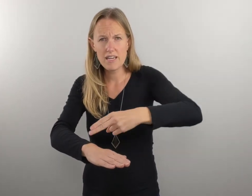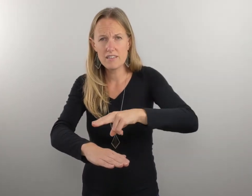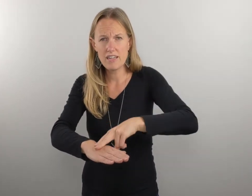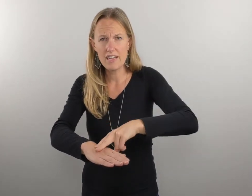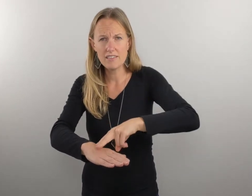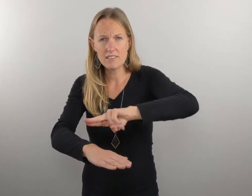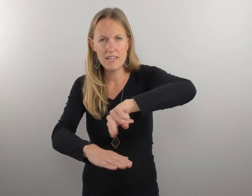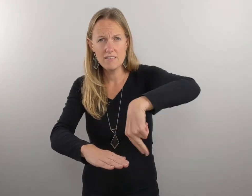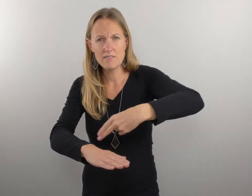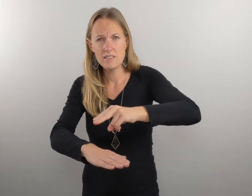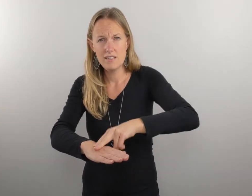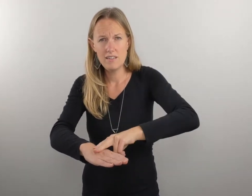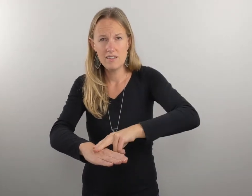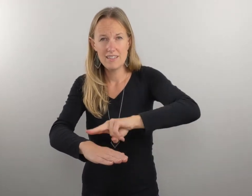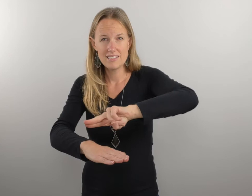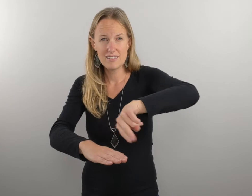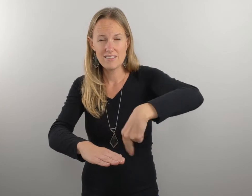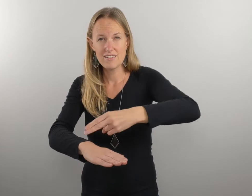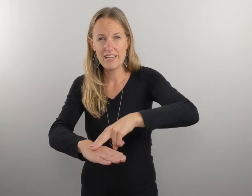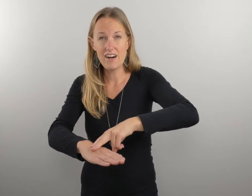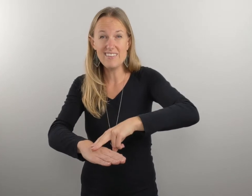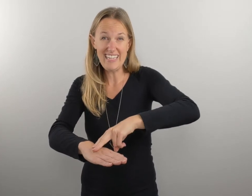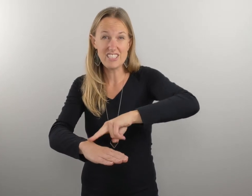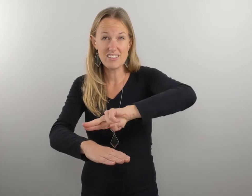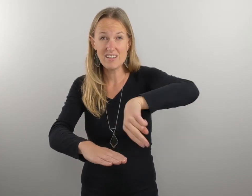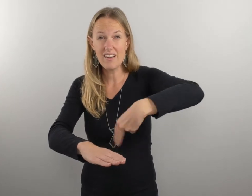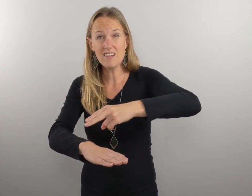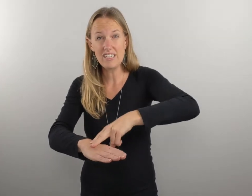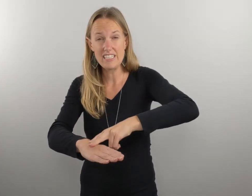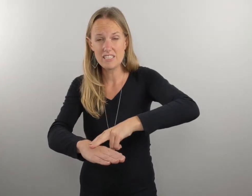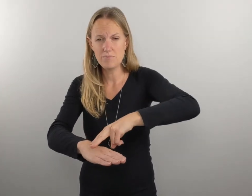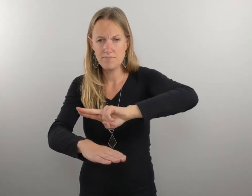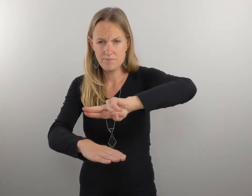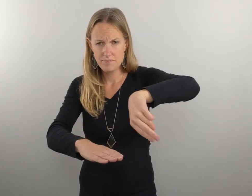your hand, okay? That's all nature, okay, all creation.